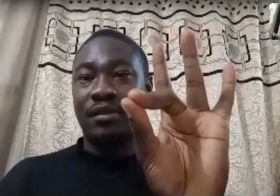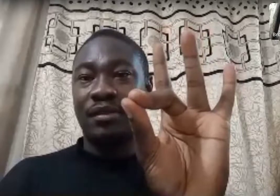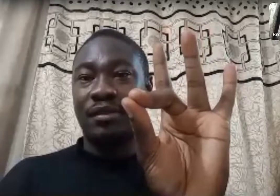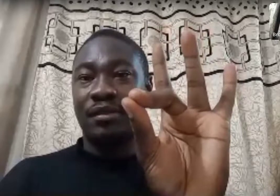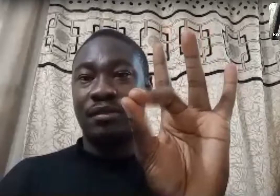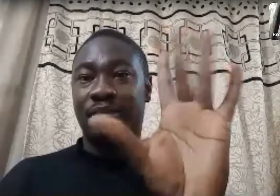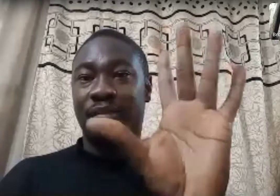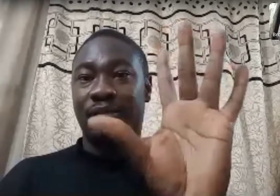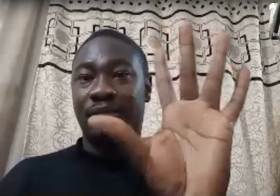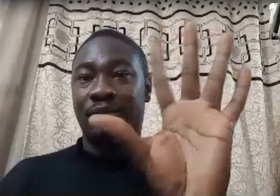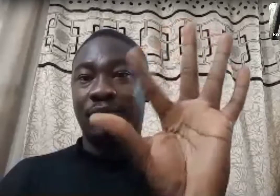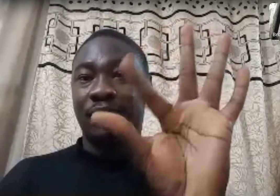9,